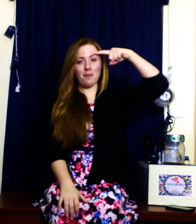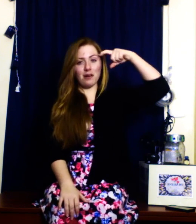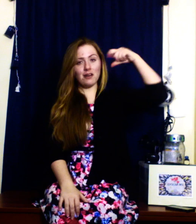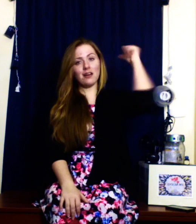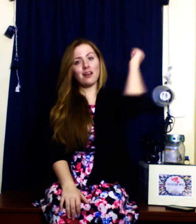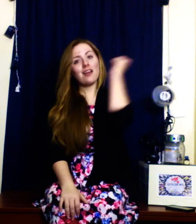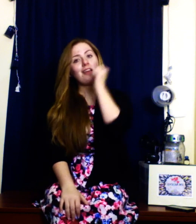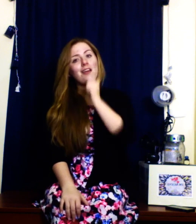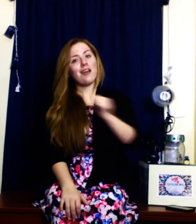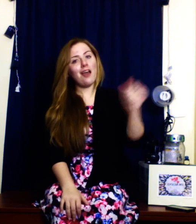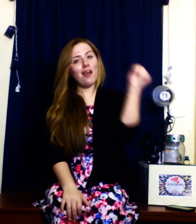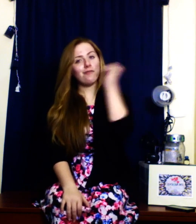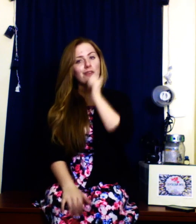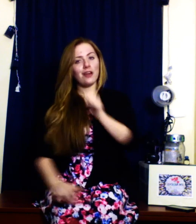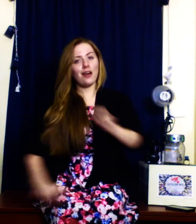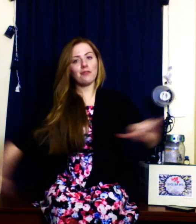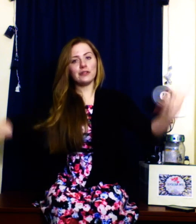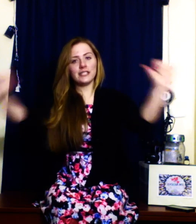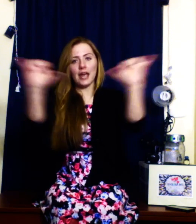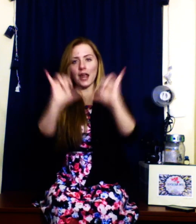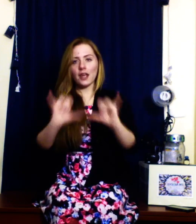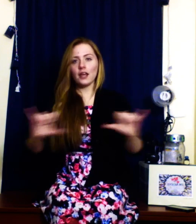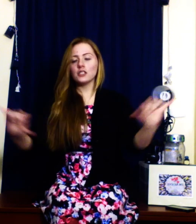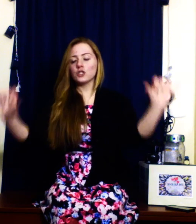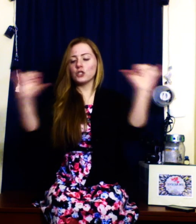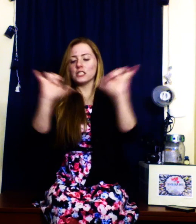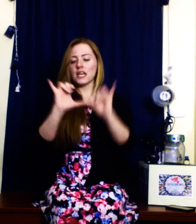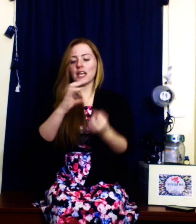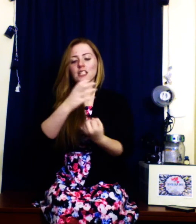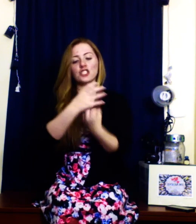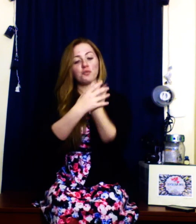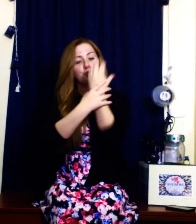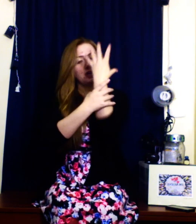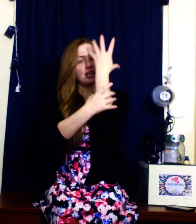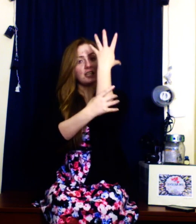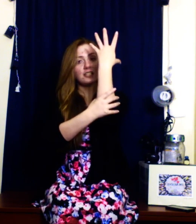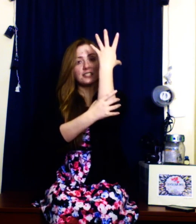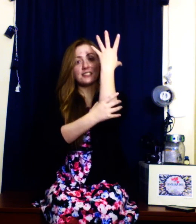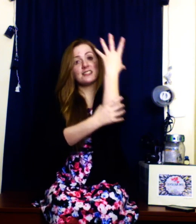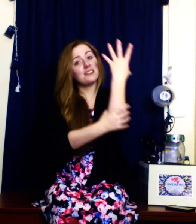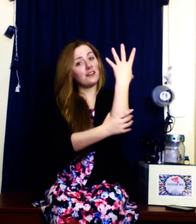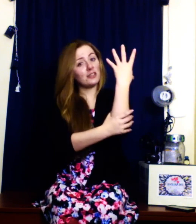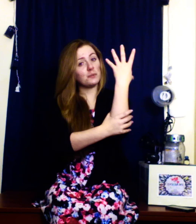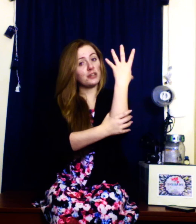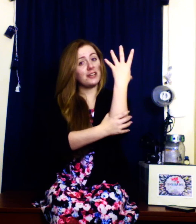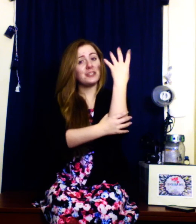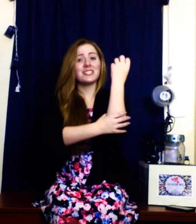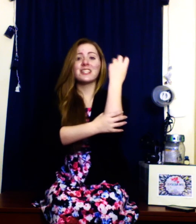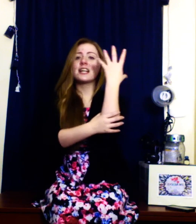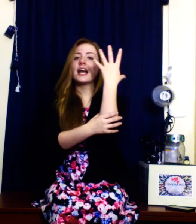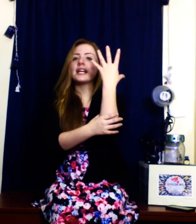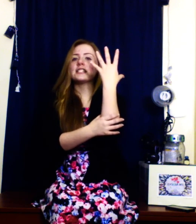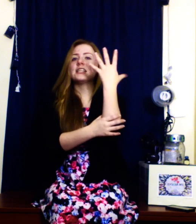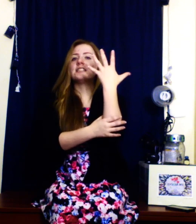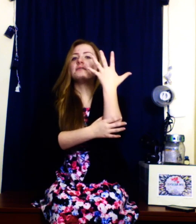summer every other day. So she's saying spring. This is the sign for spring, which is kind of like it's a